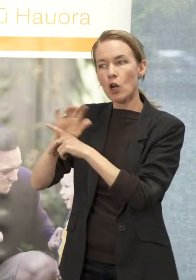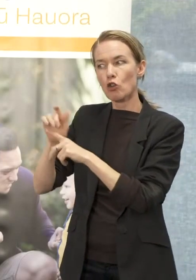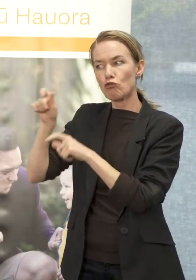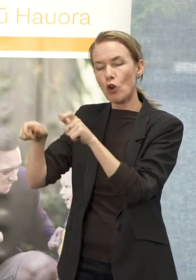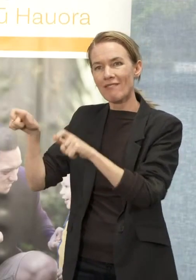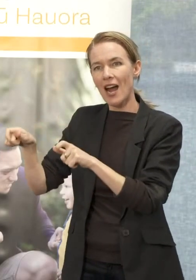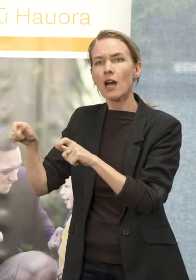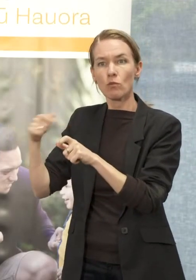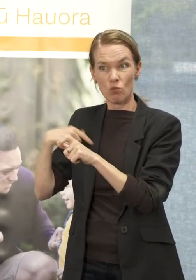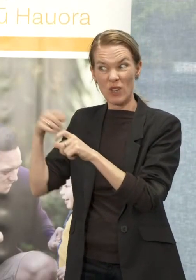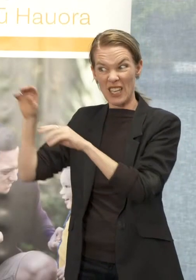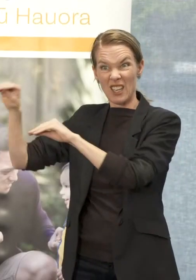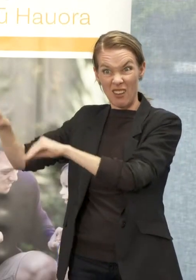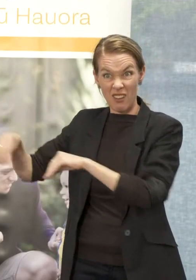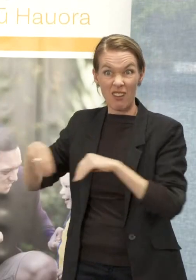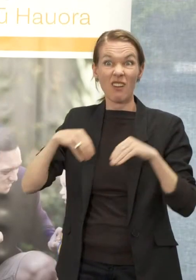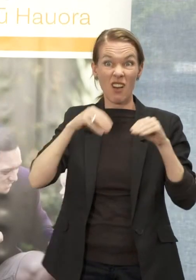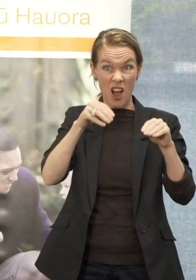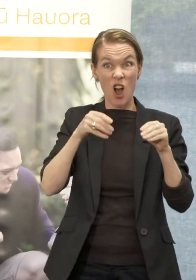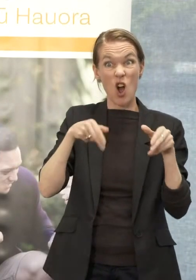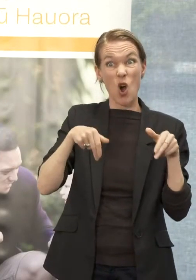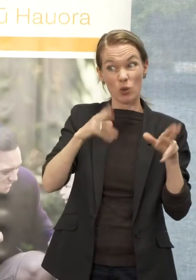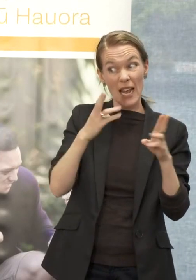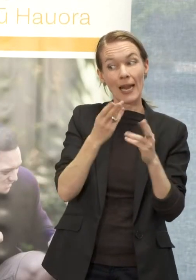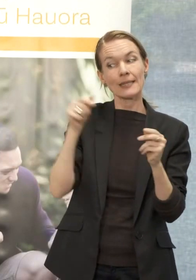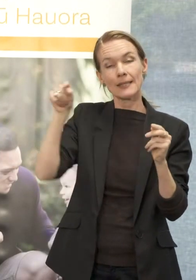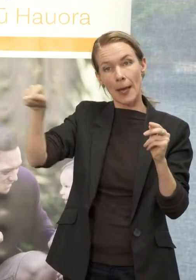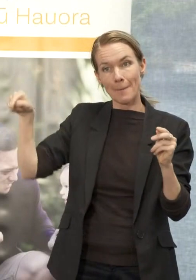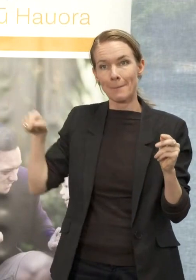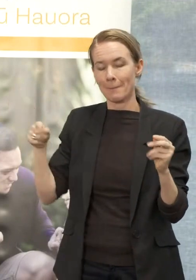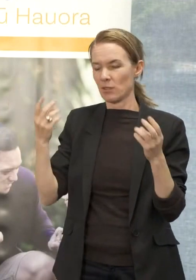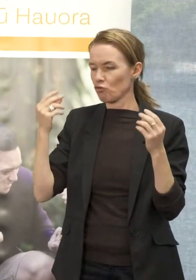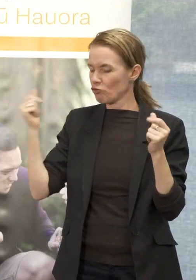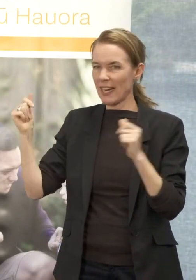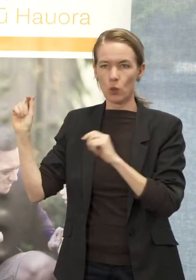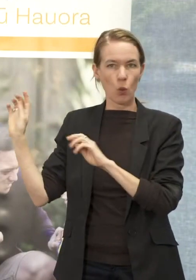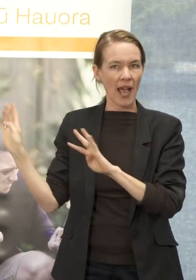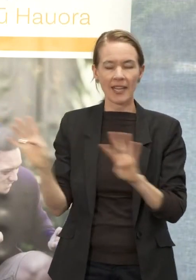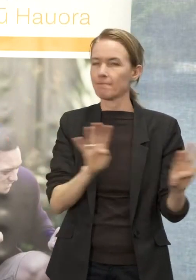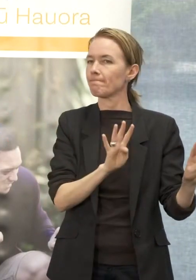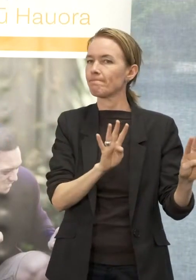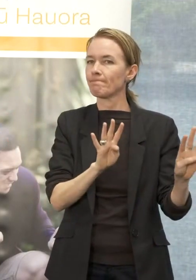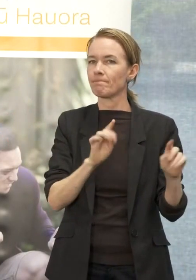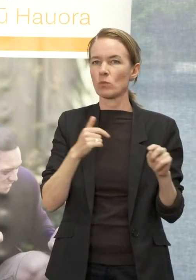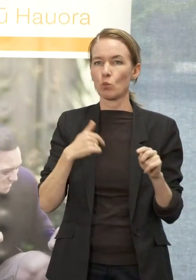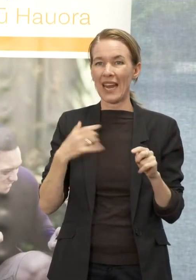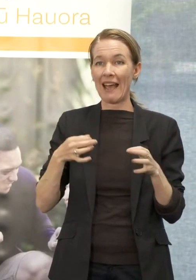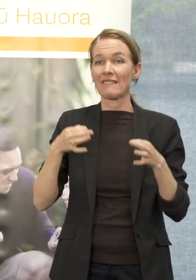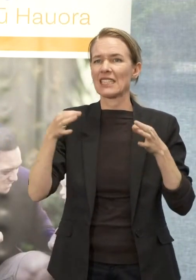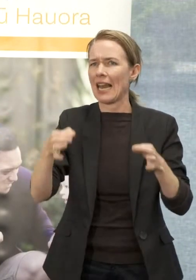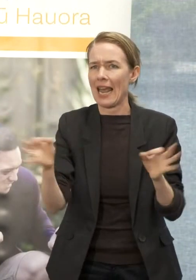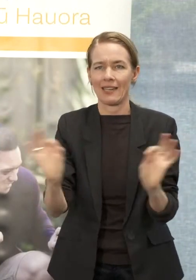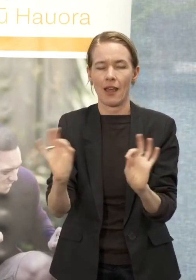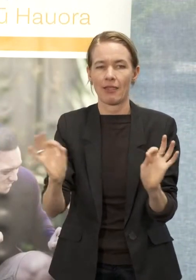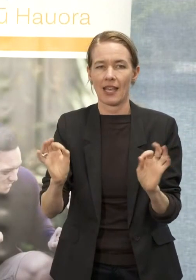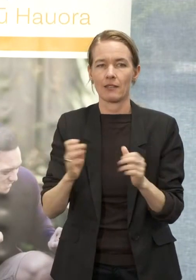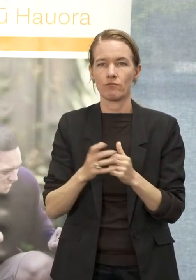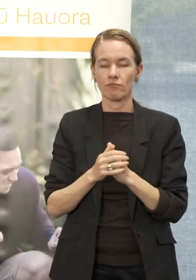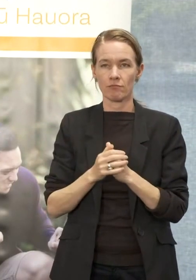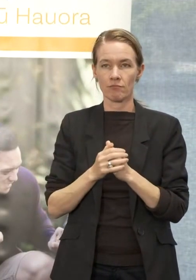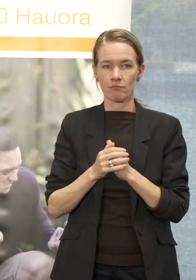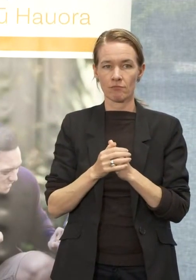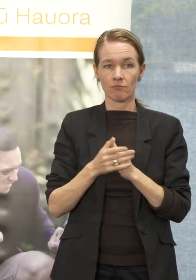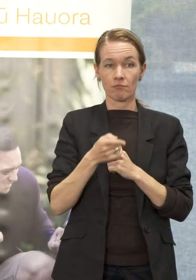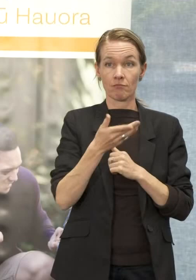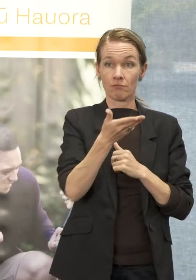also be in managed isolation. There's no delays there. They're just speedily processed. In terms of the managed isolation